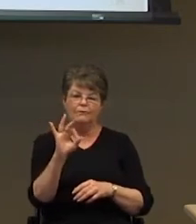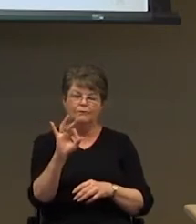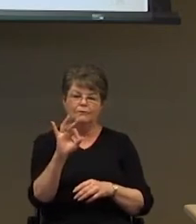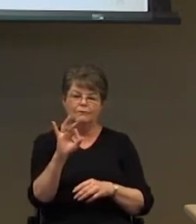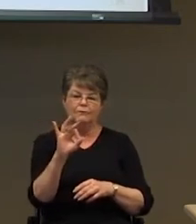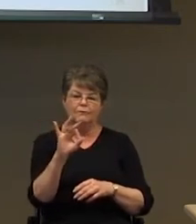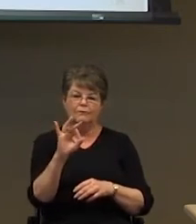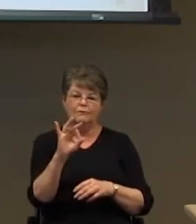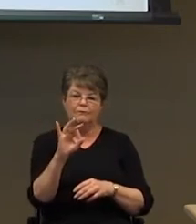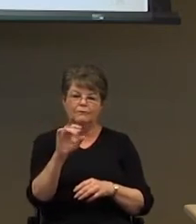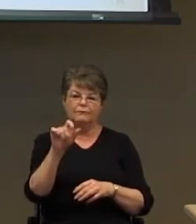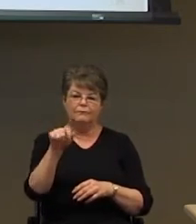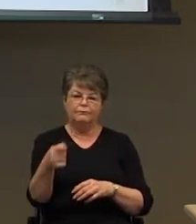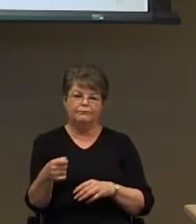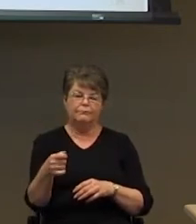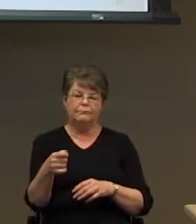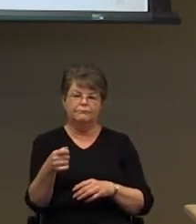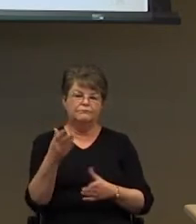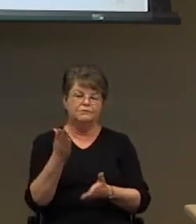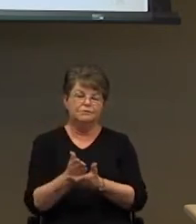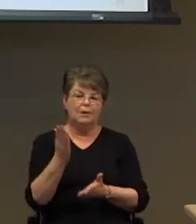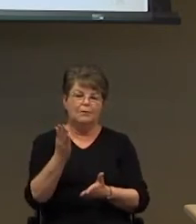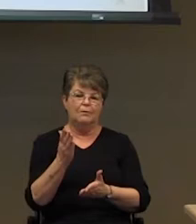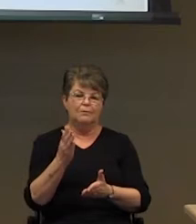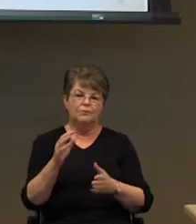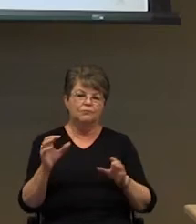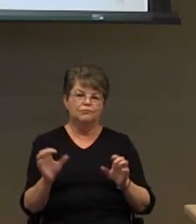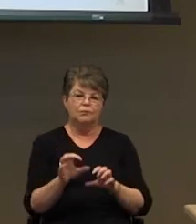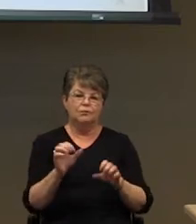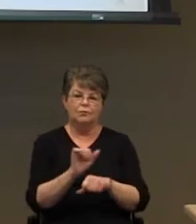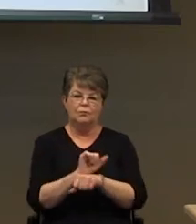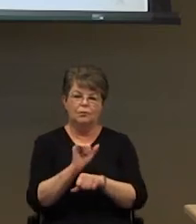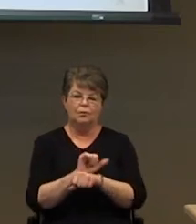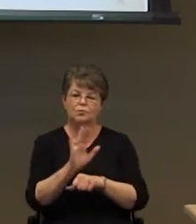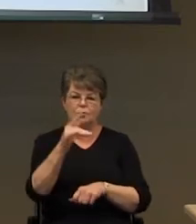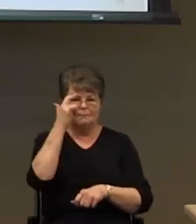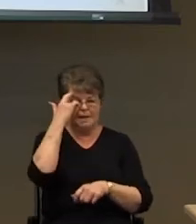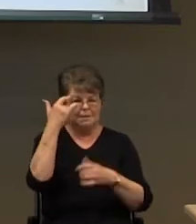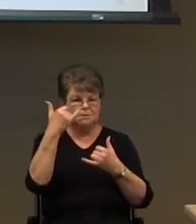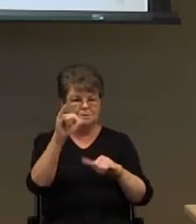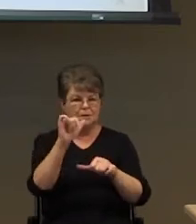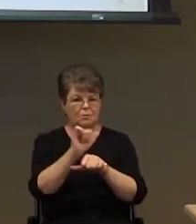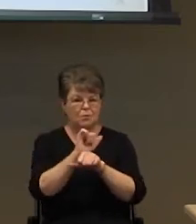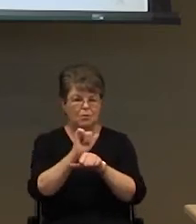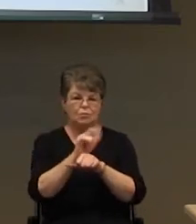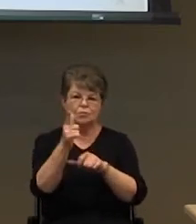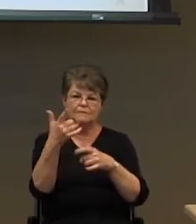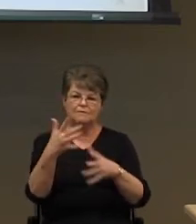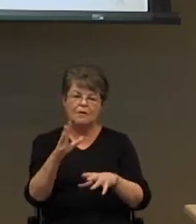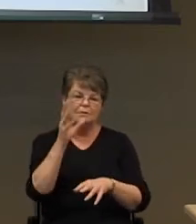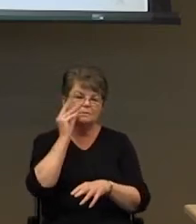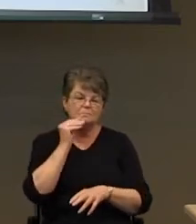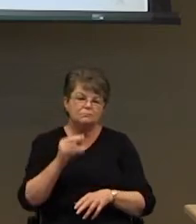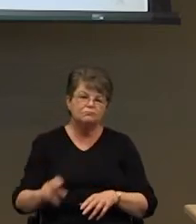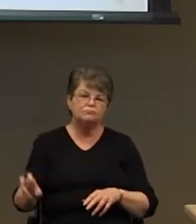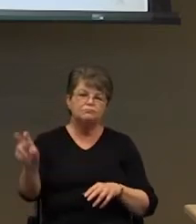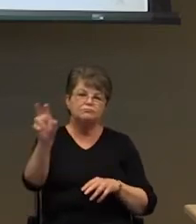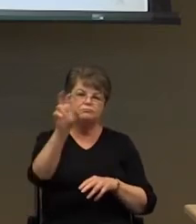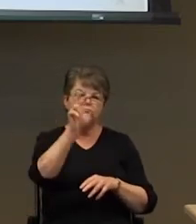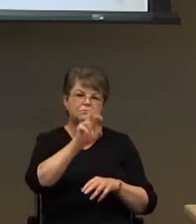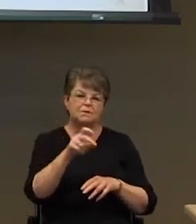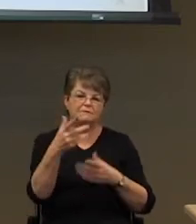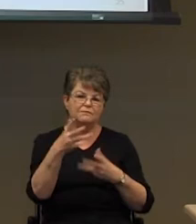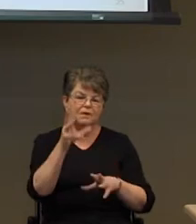for 12 hours a day, maybe 5 to 6 days a week. Your mind still works, You've traveled the country, you've been involved, you've